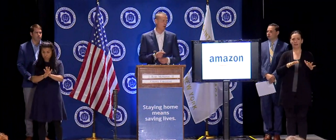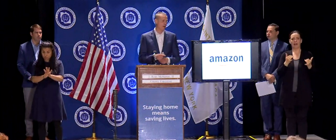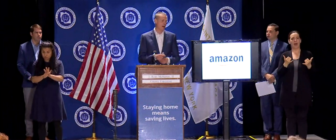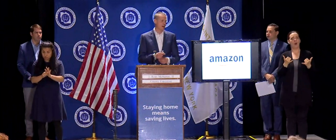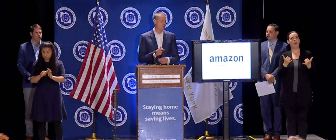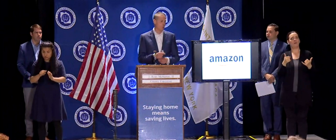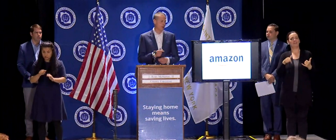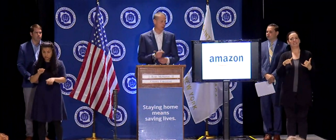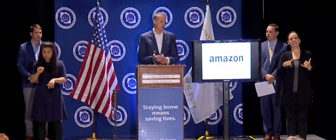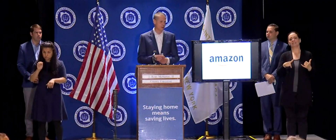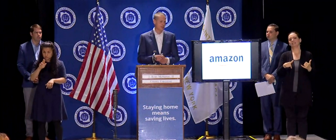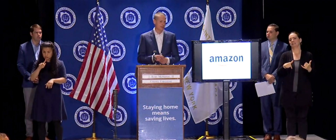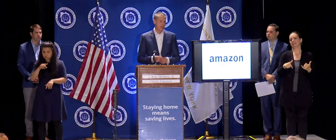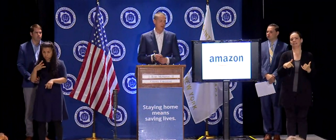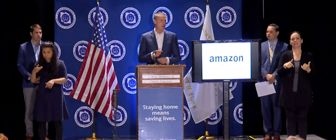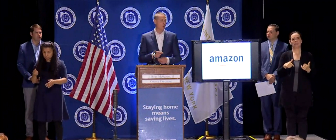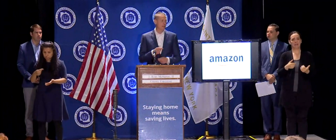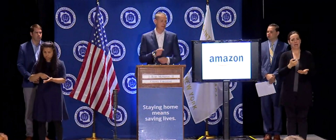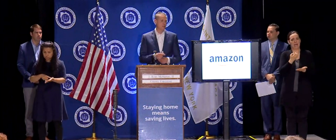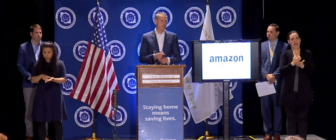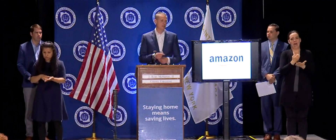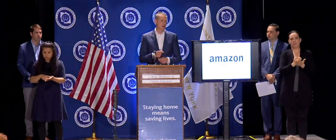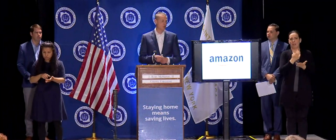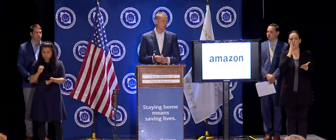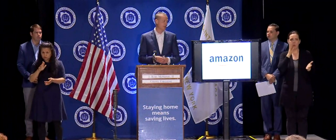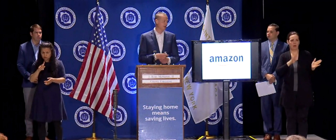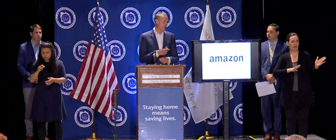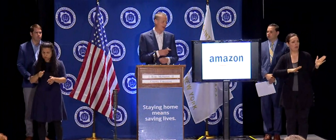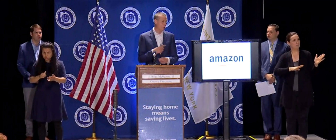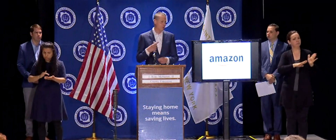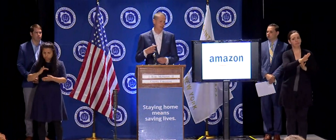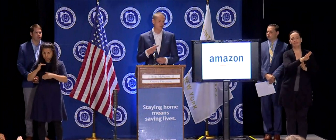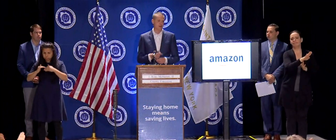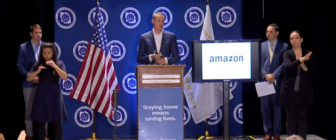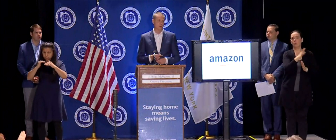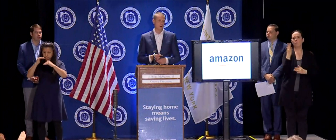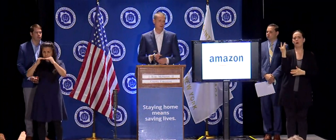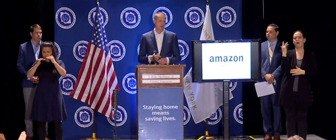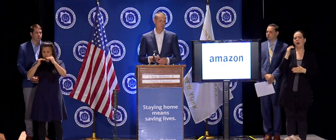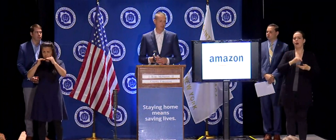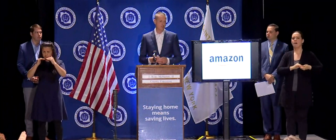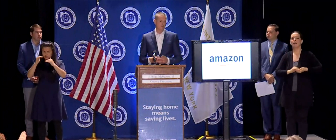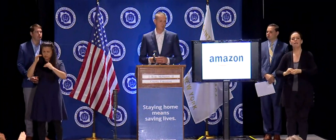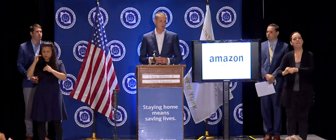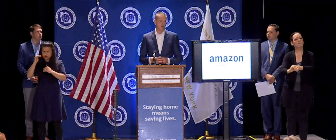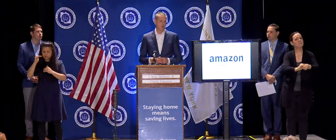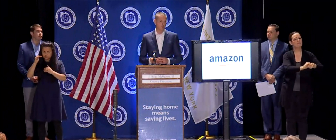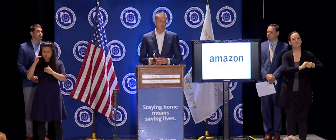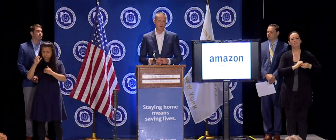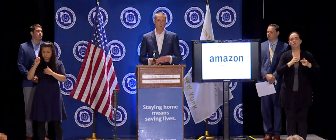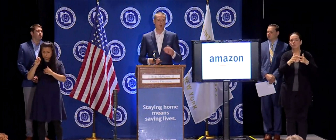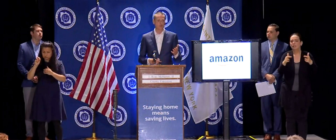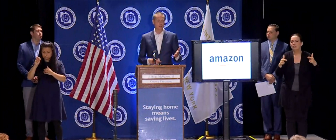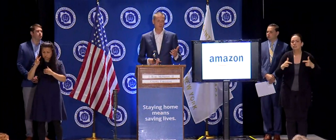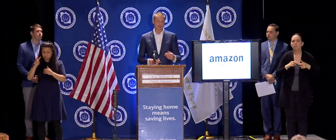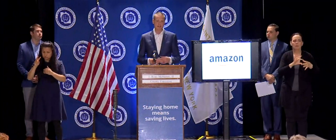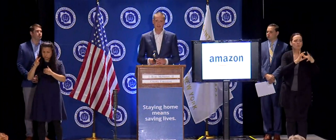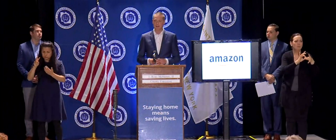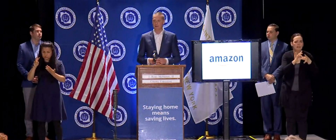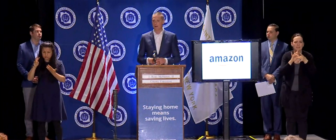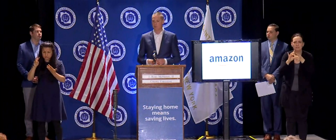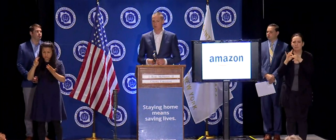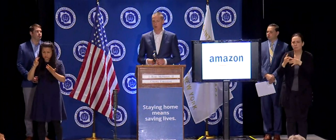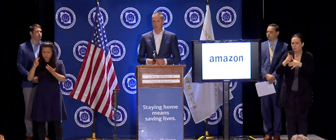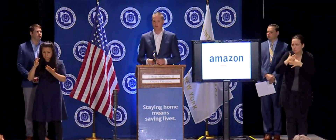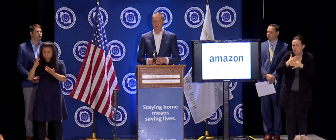roll that we've been on in 40 years. And those conditions, largely the collaborative nature of the relationships between folks, our partnership with the